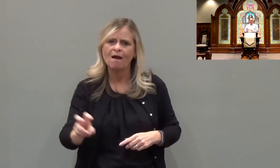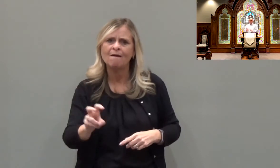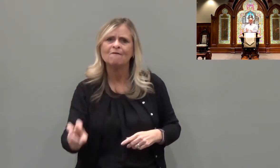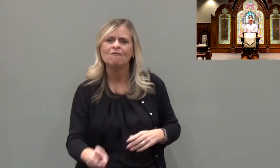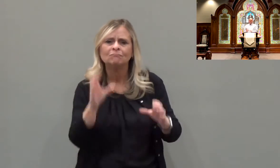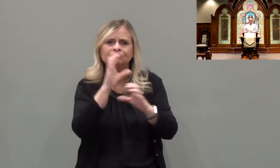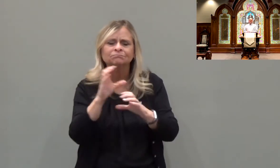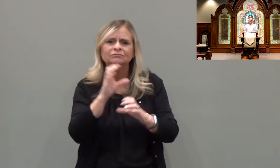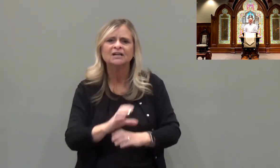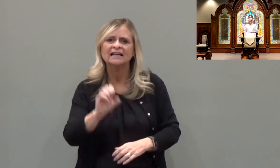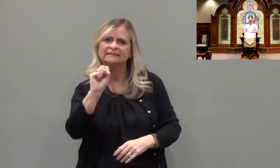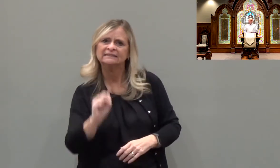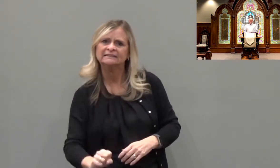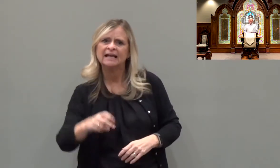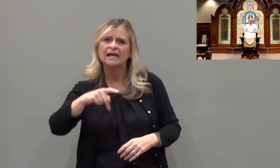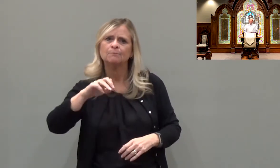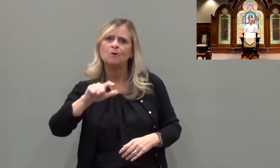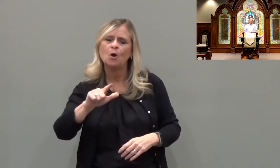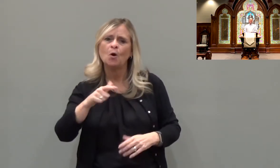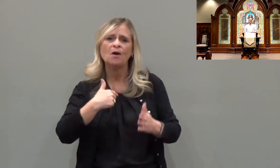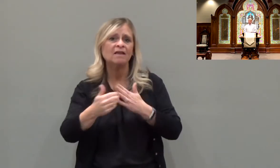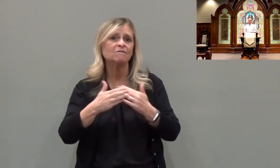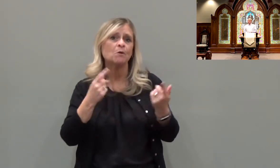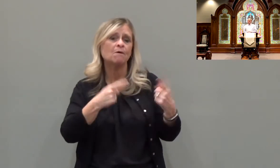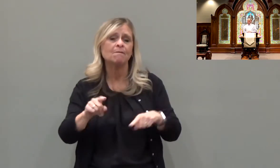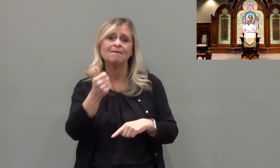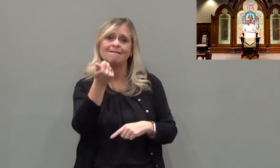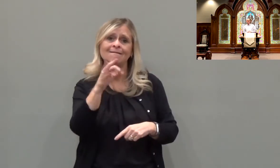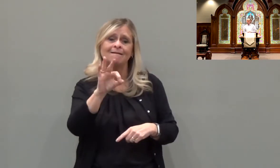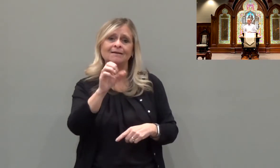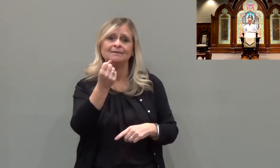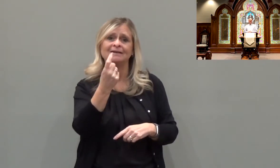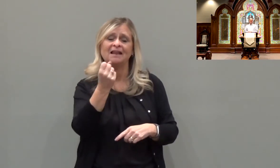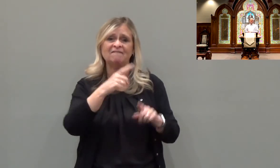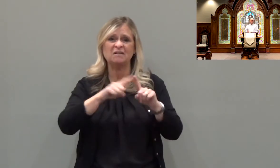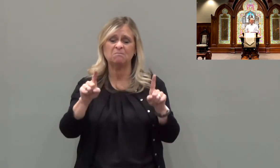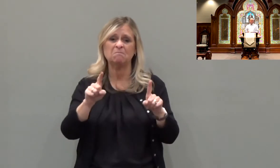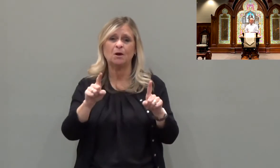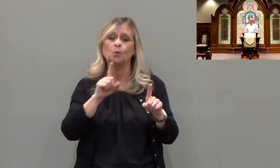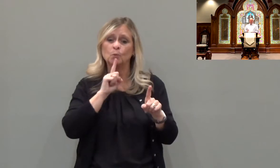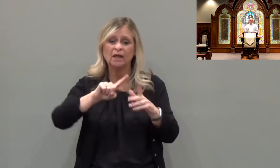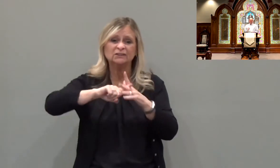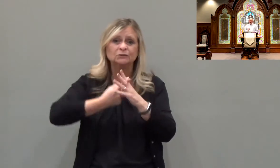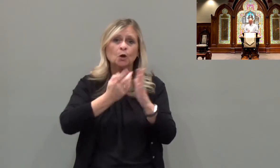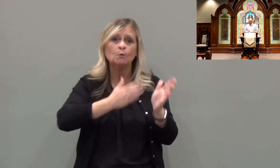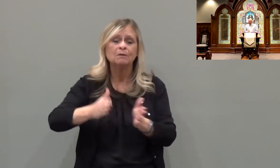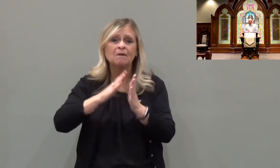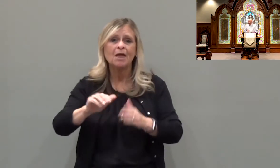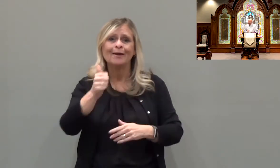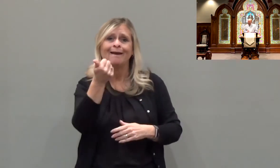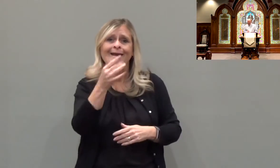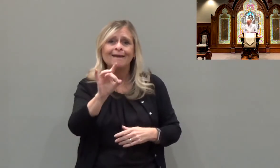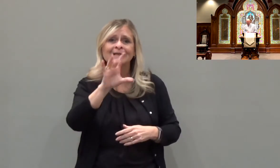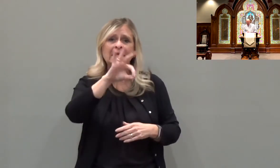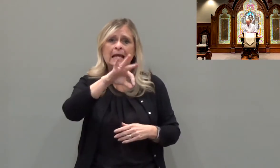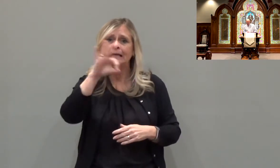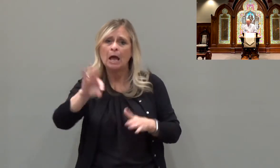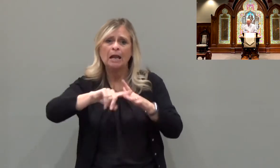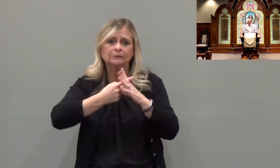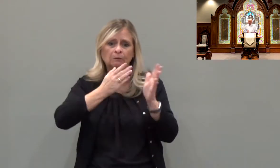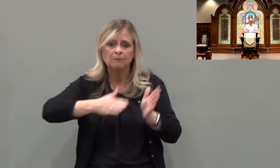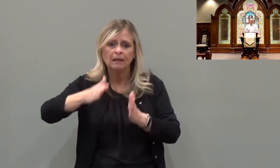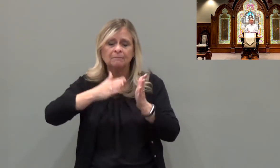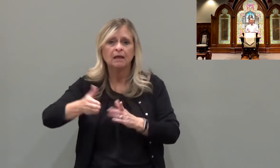he did this in 1911, he began preparing in 1899. In